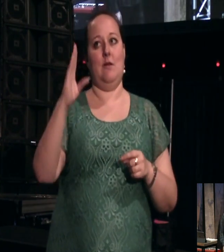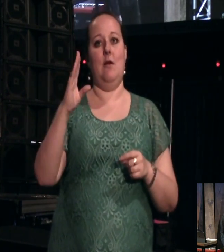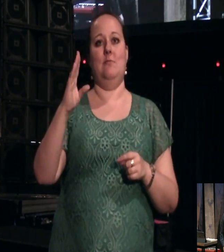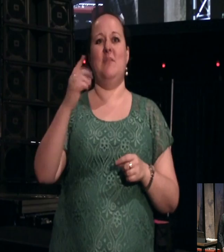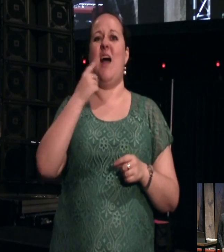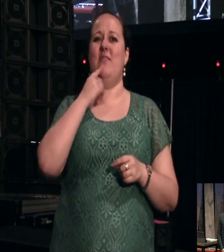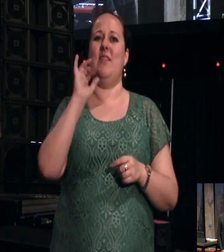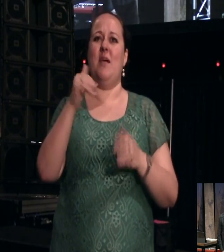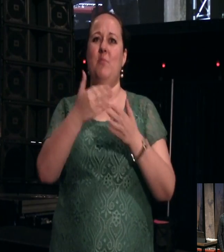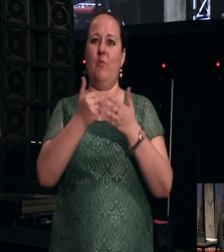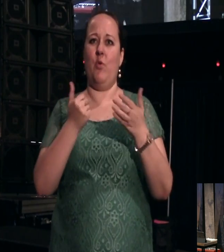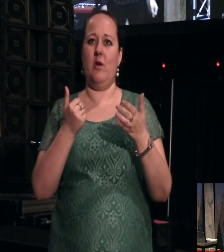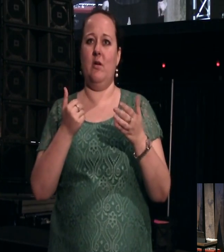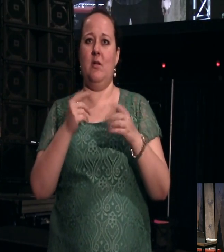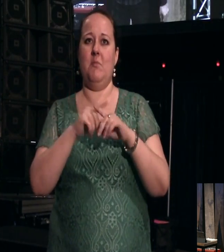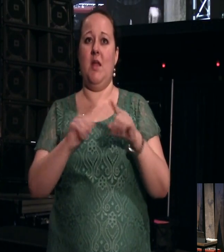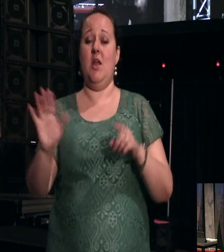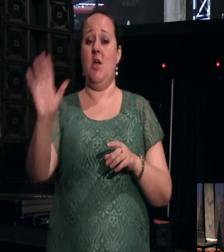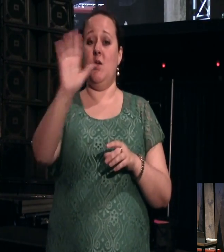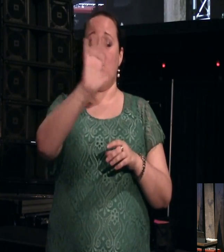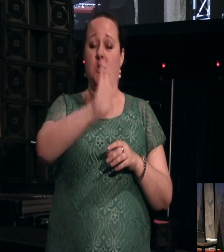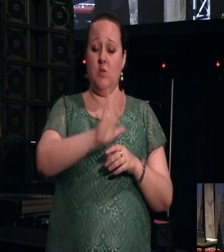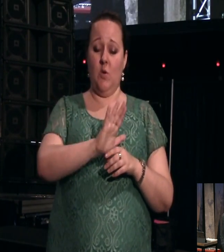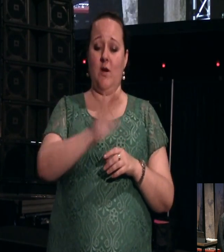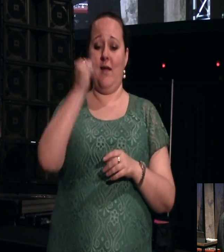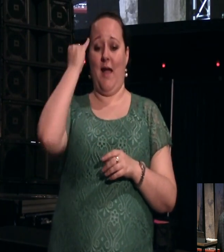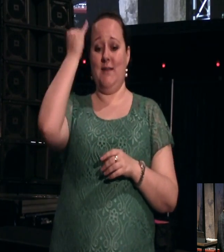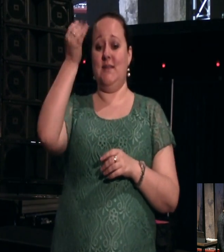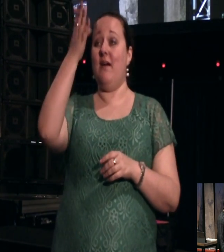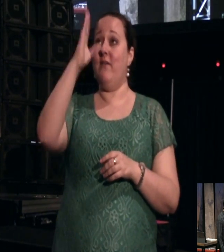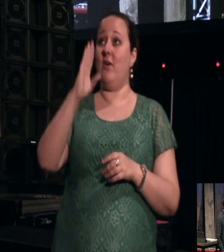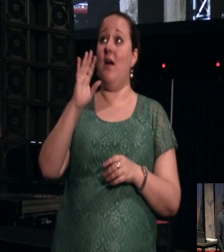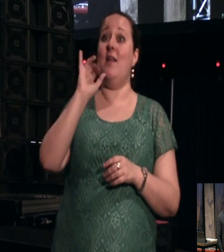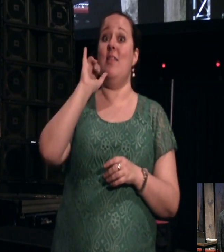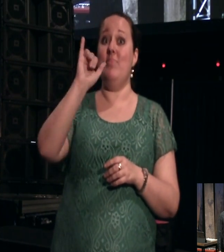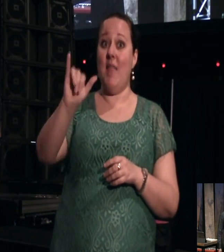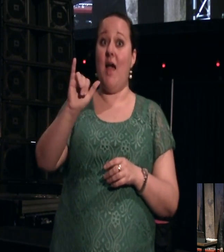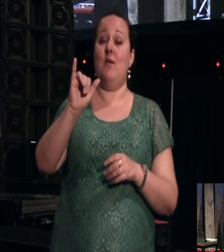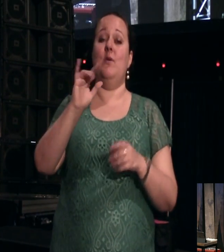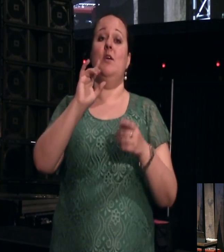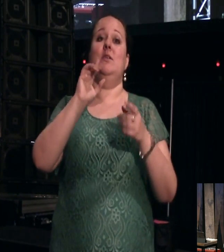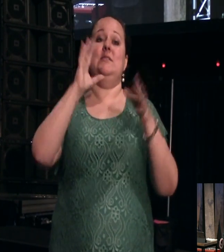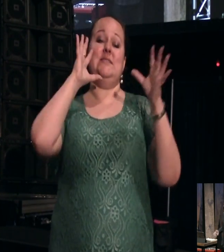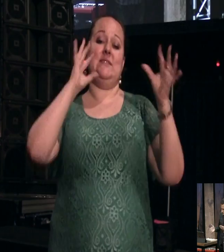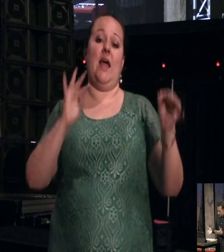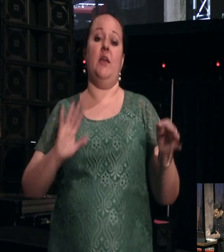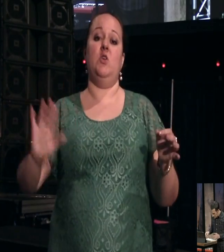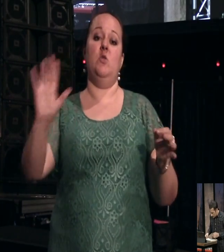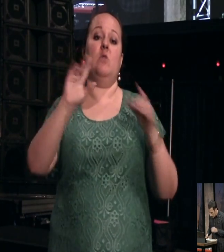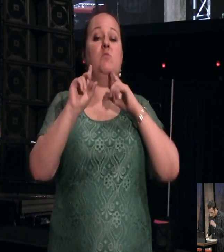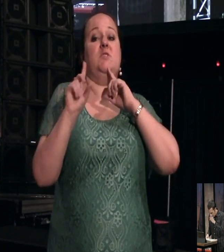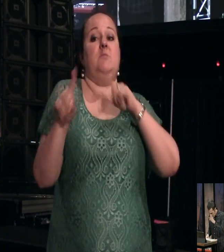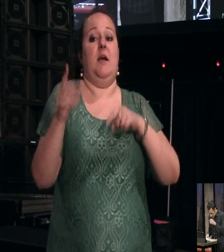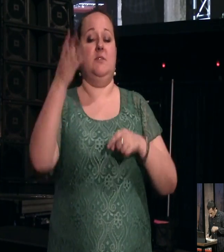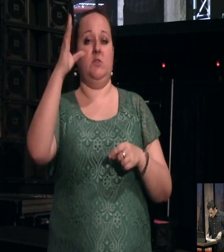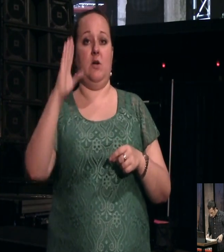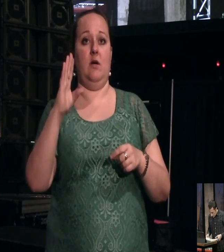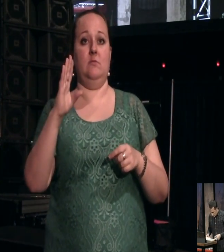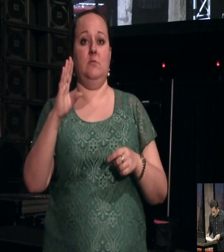God. I hope you've heard me say that before. But your view of God will determine your response to